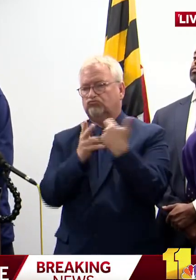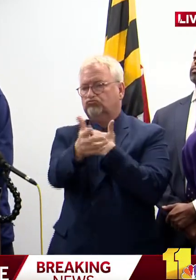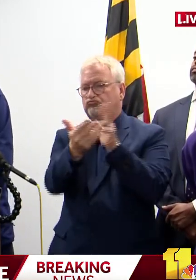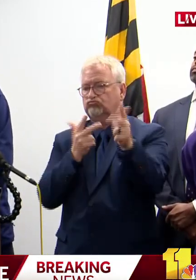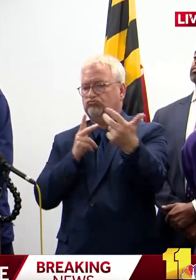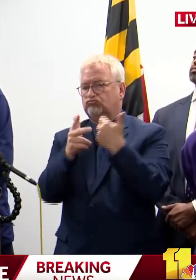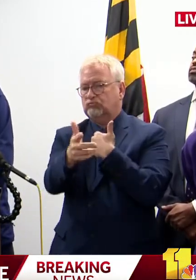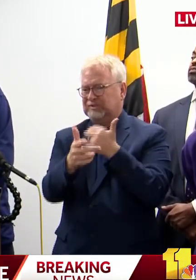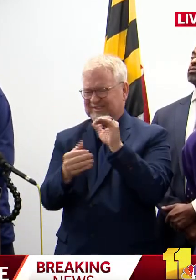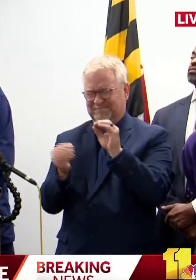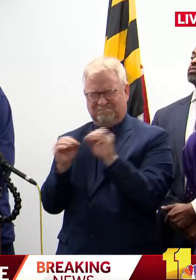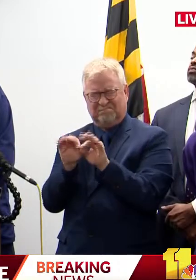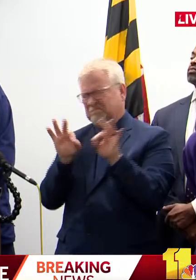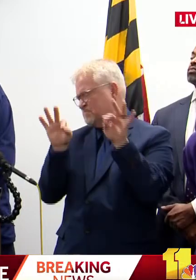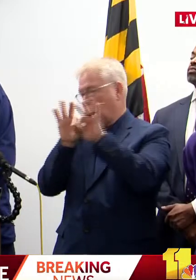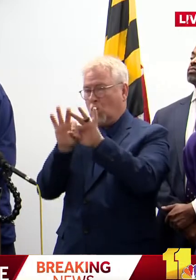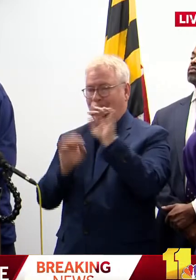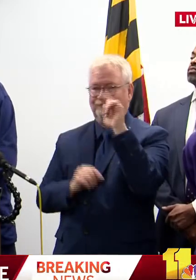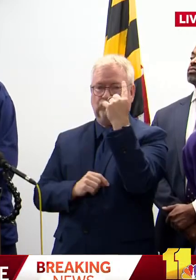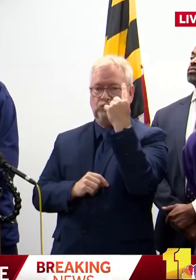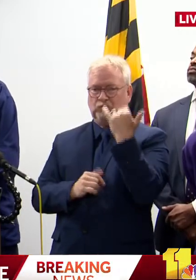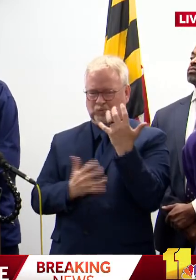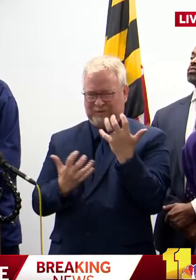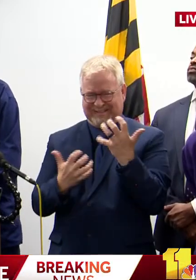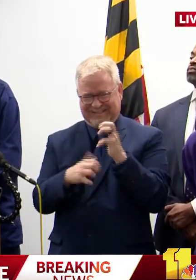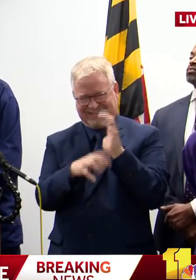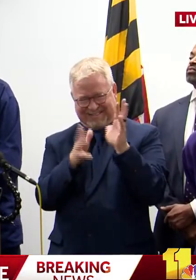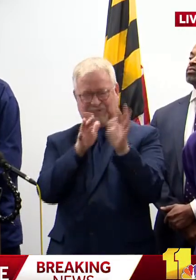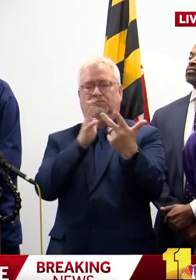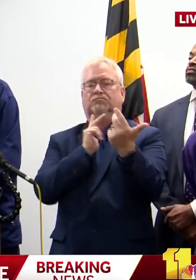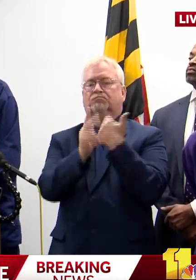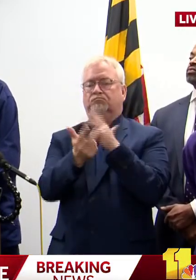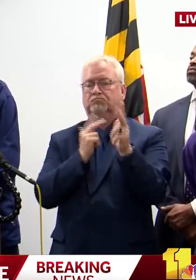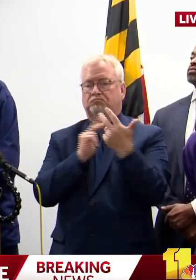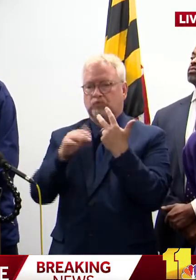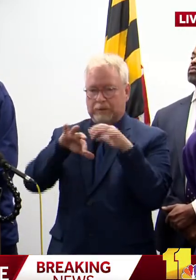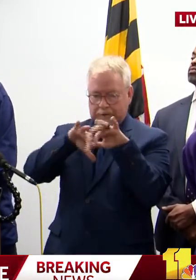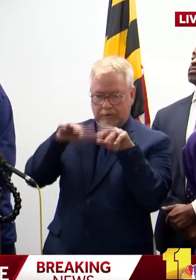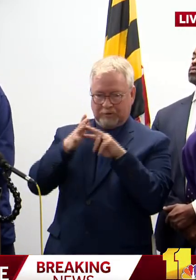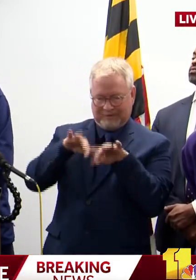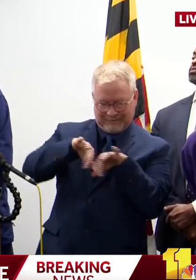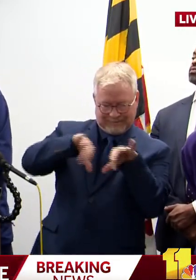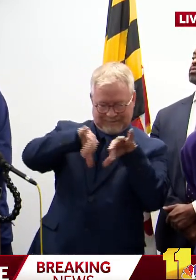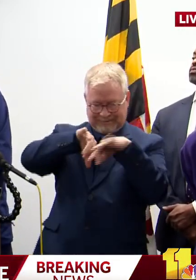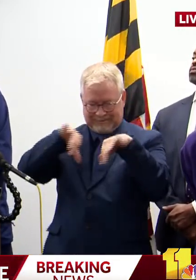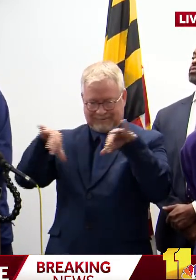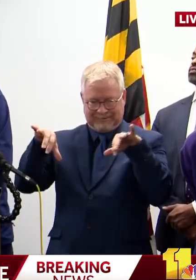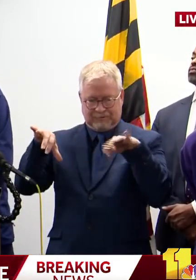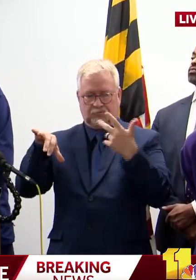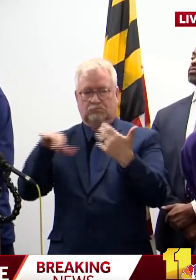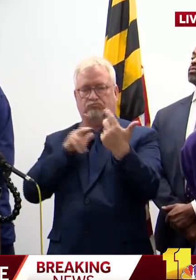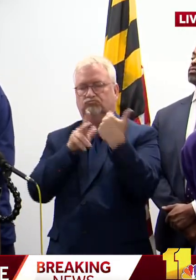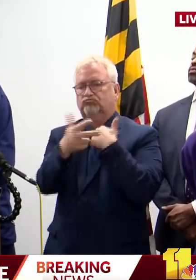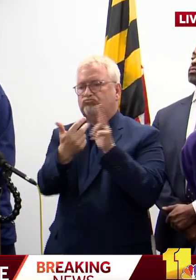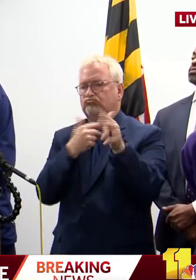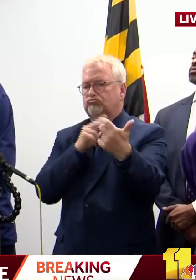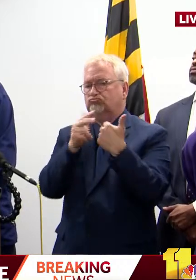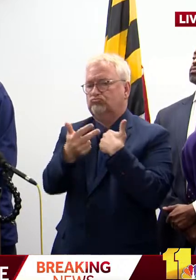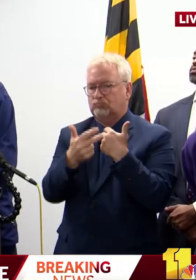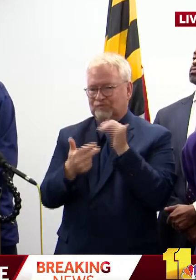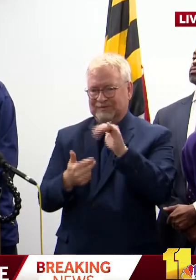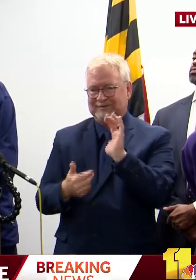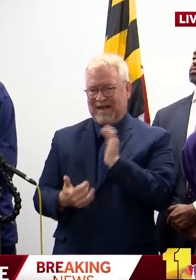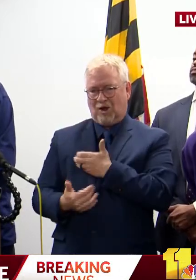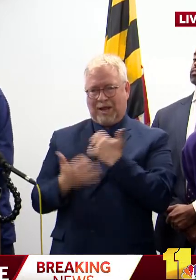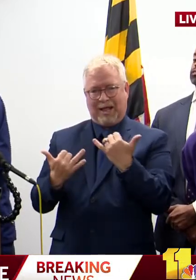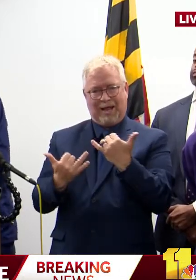one priority. We're going to do that as soon as possible and as safely as possible. So that's what we're doing from a unified command